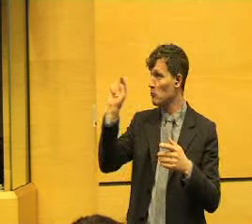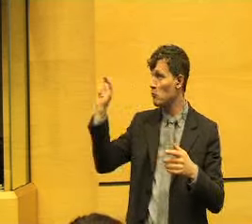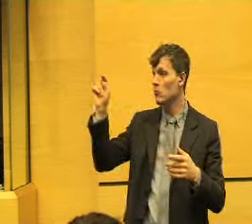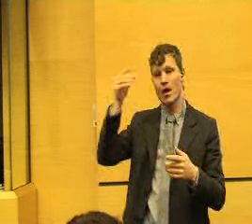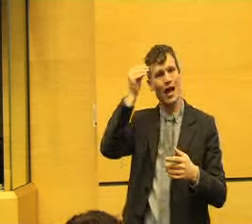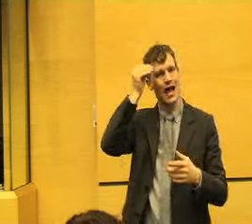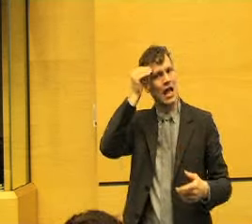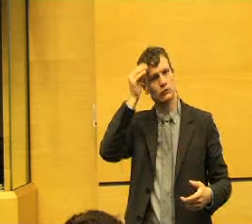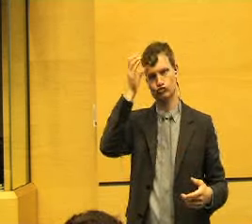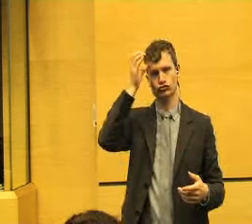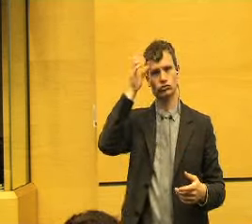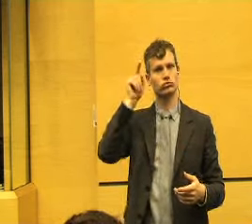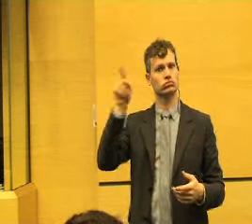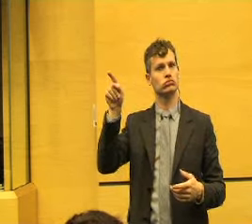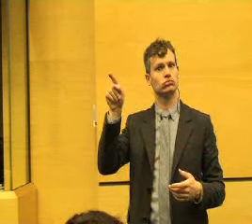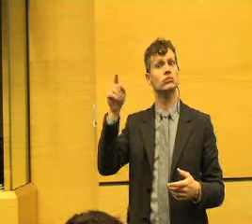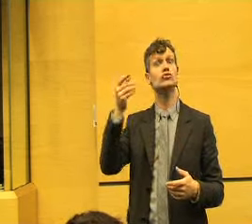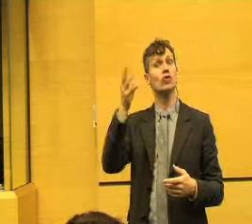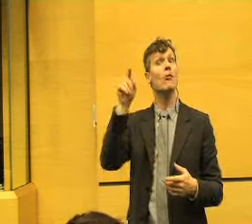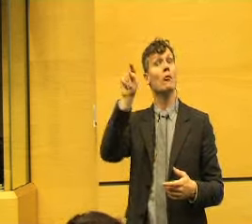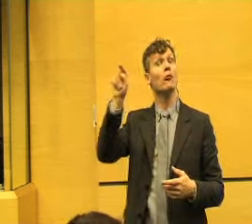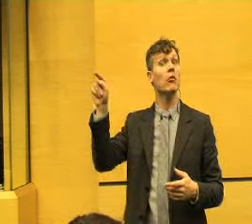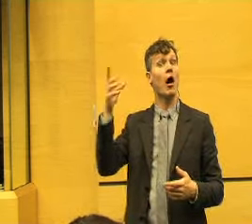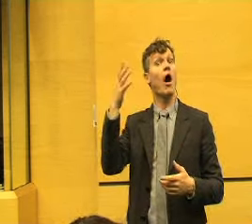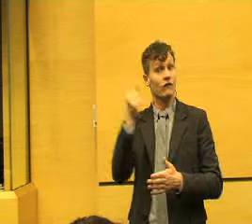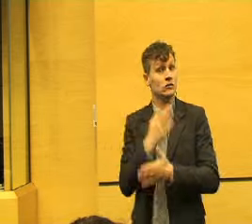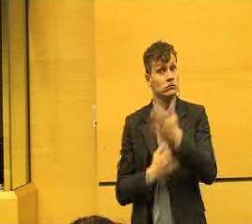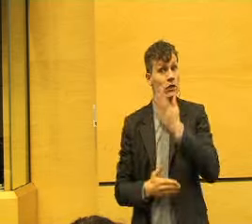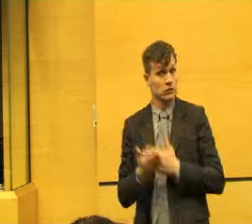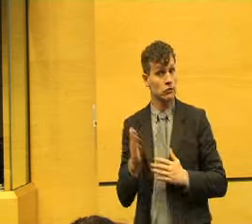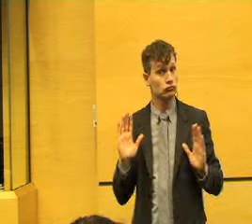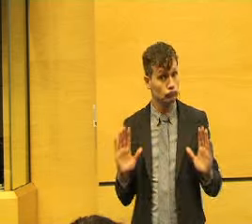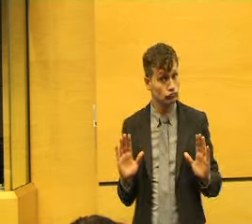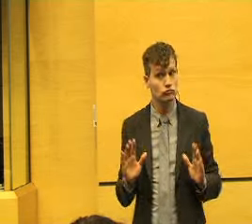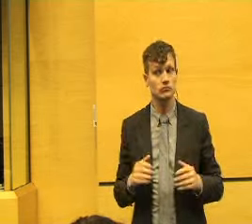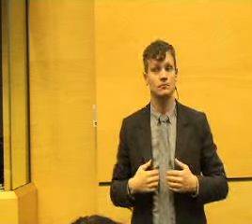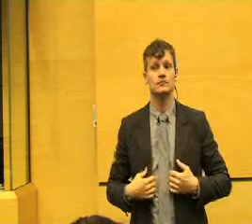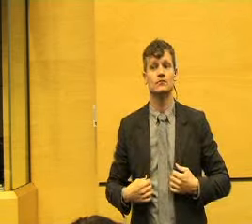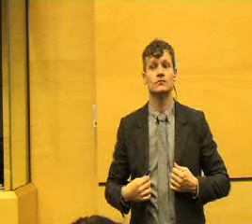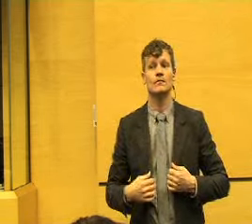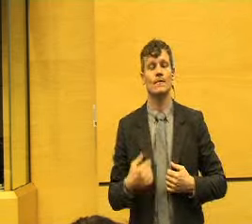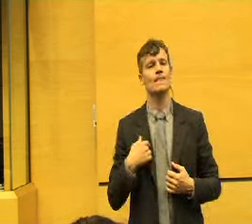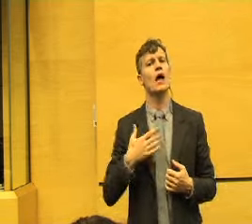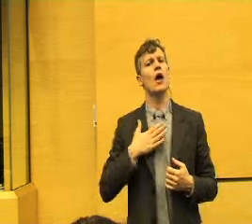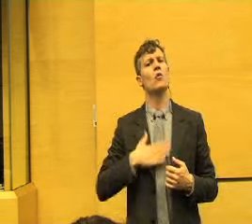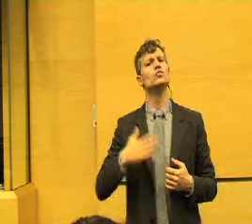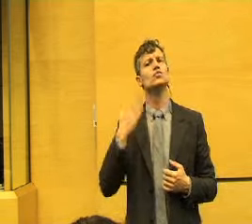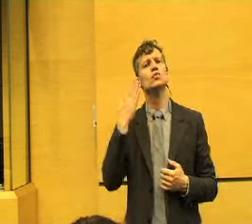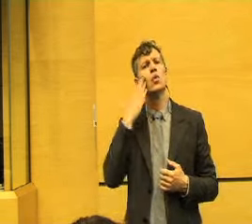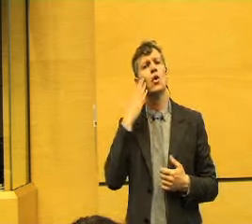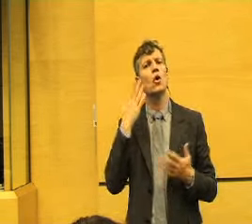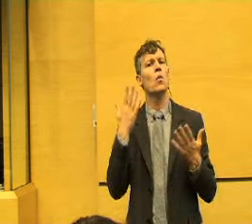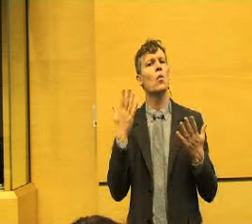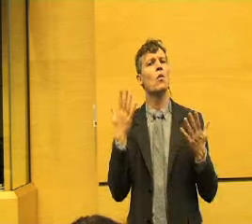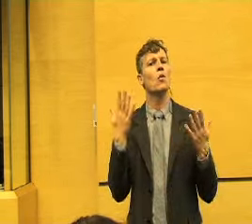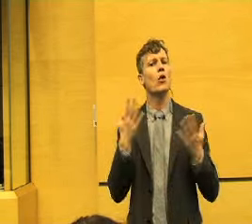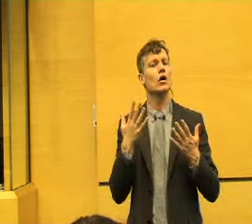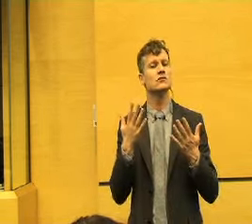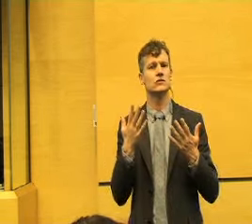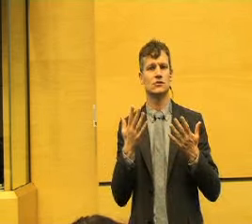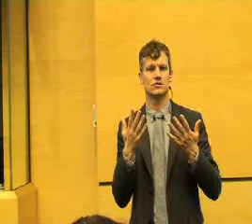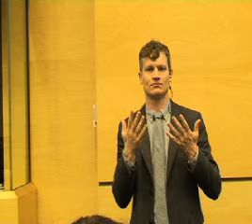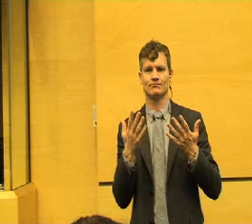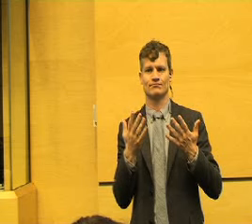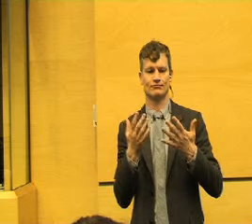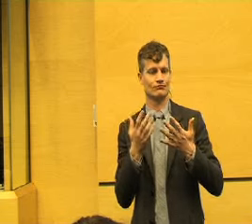among their members, experts in the field of disabilities. I'd like to know what is the criterion which is used by the